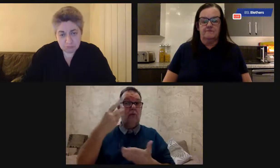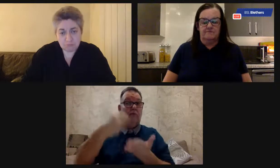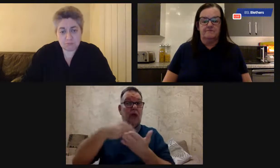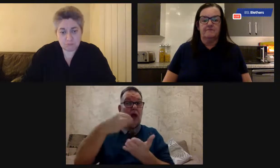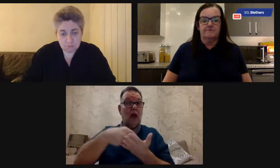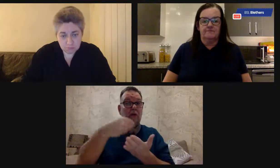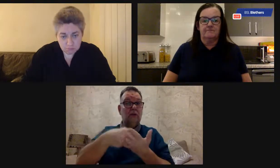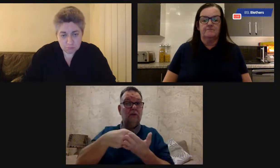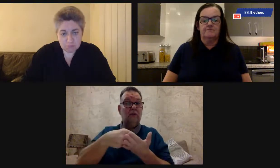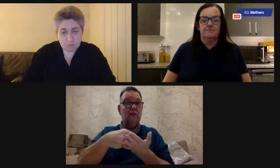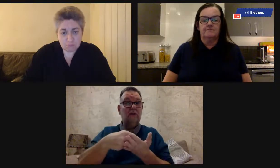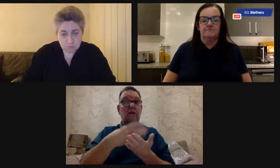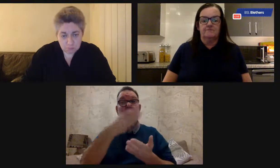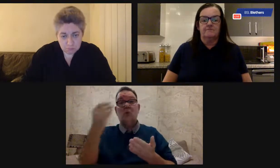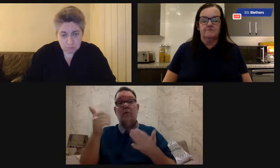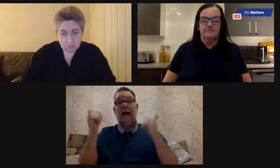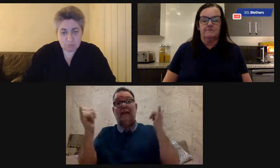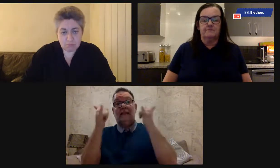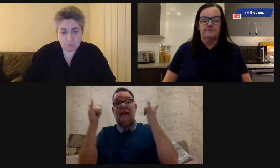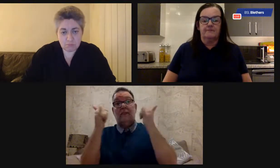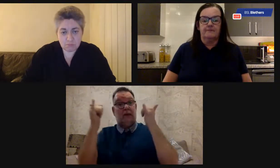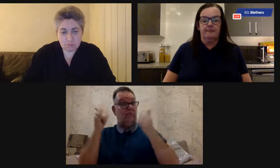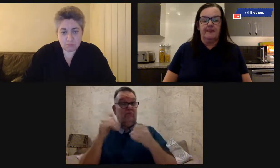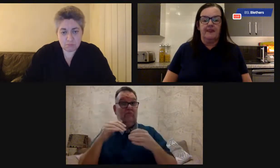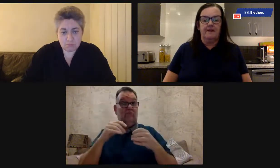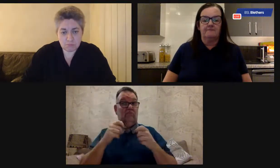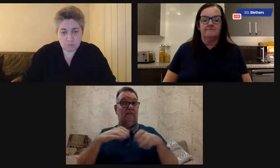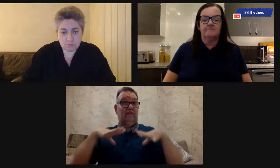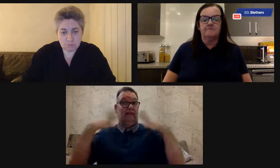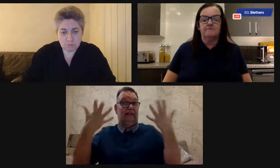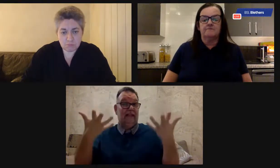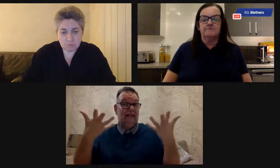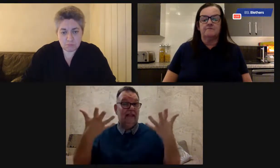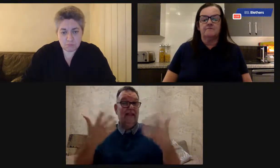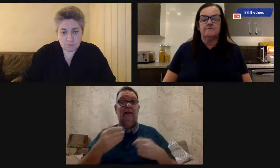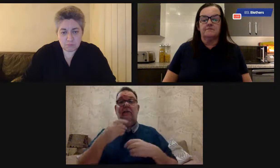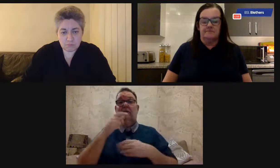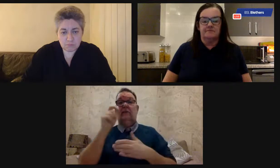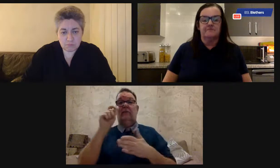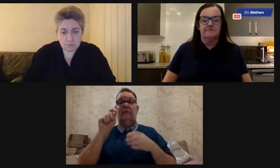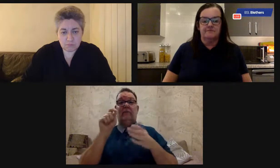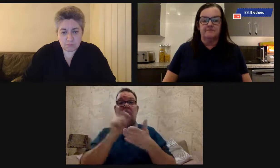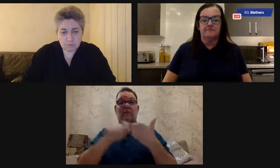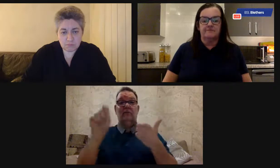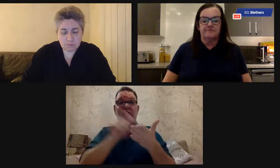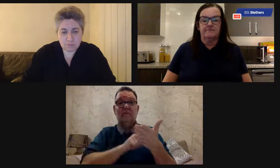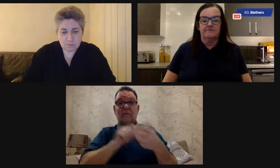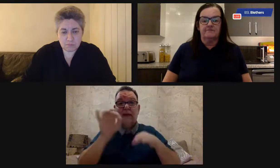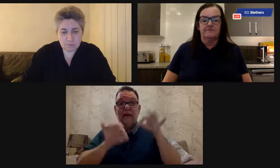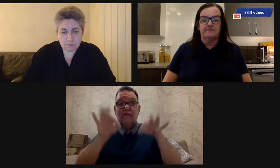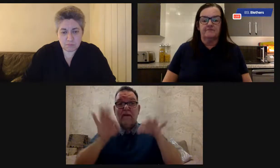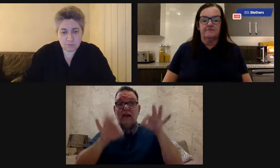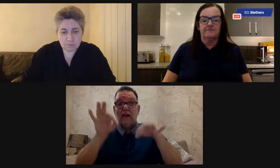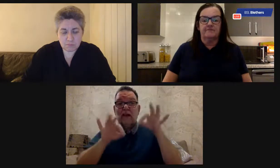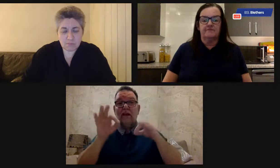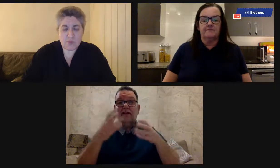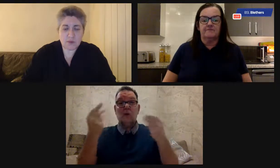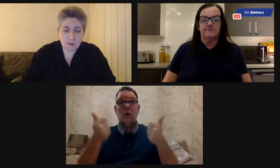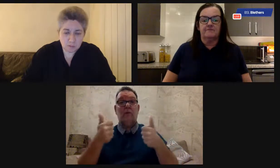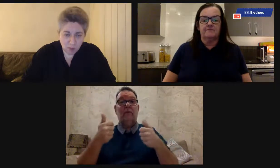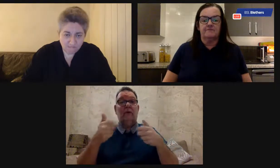and bingo is included in that. So the cost of buying bingo boots, and there's also some activities that they put on that are free.